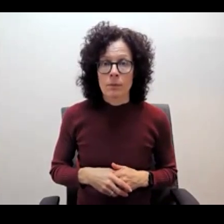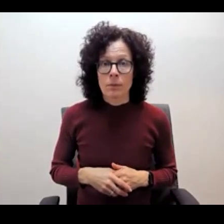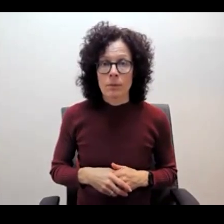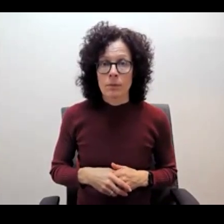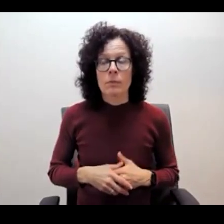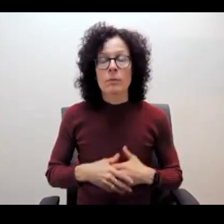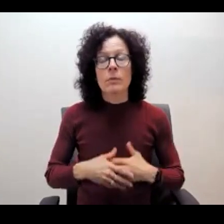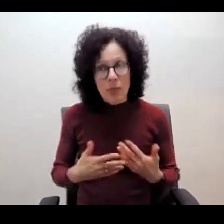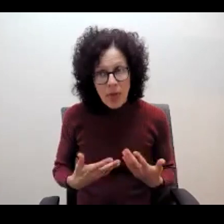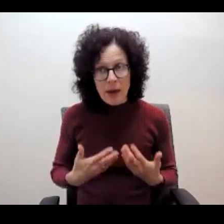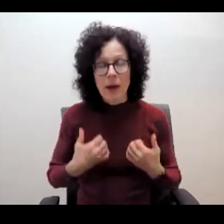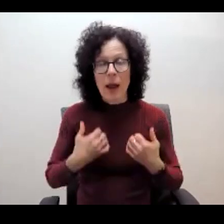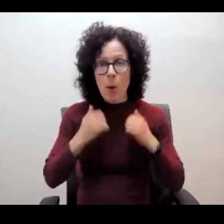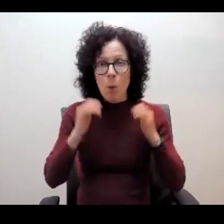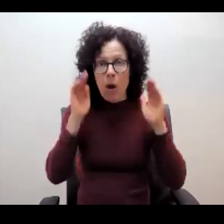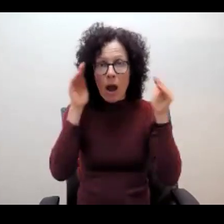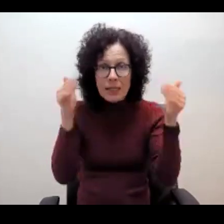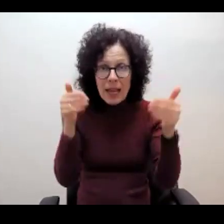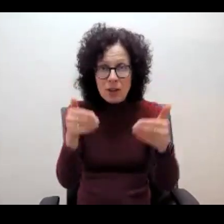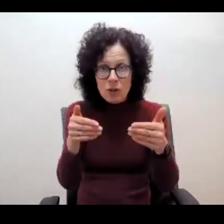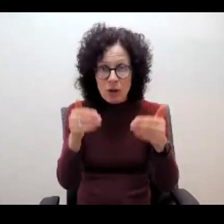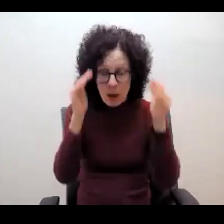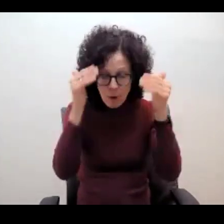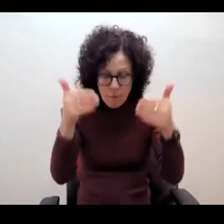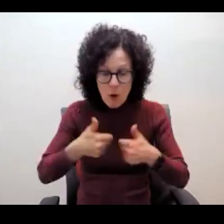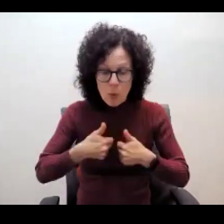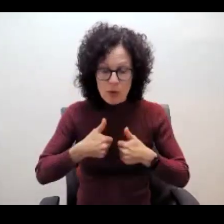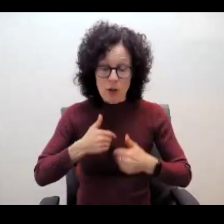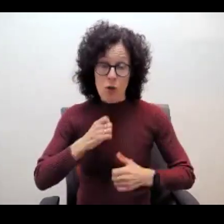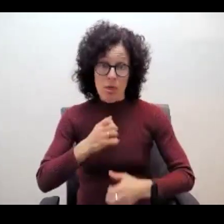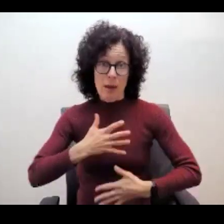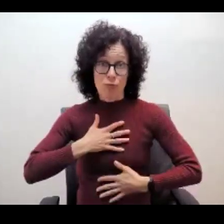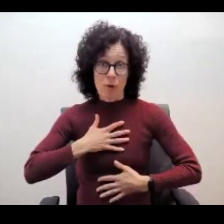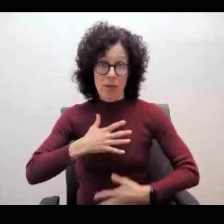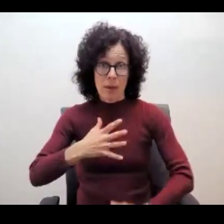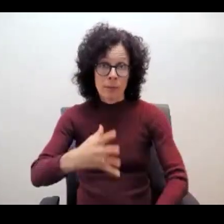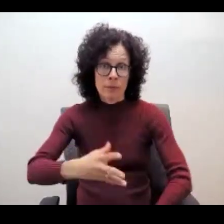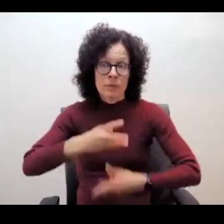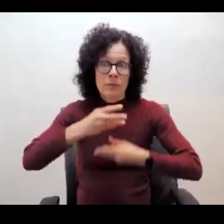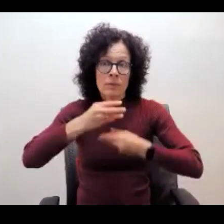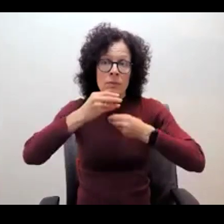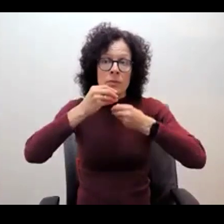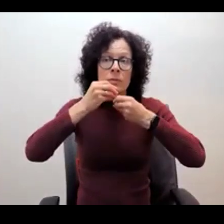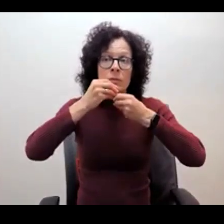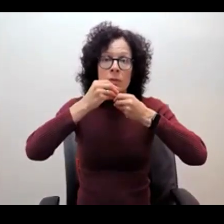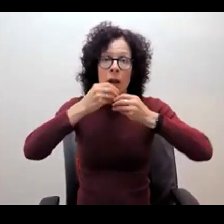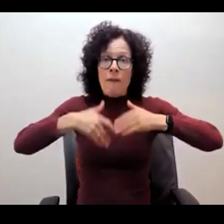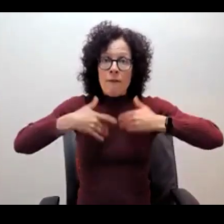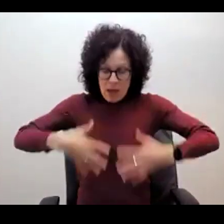Let's shift our attention to the breath, breathing in. You feel your